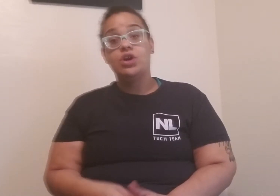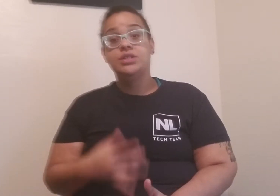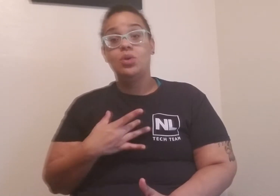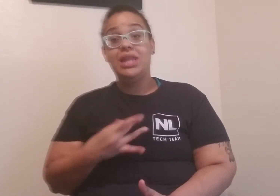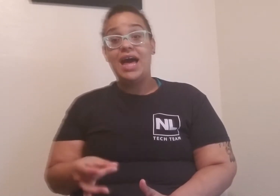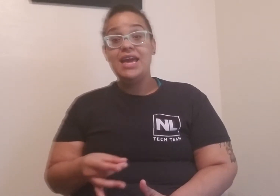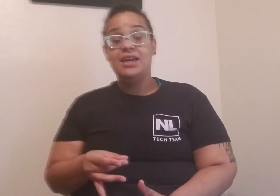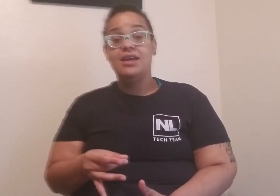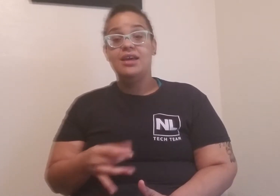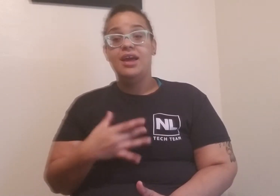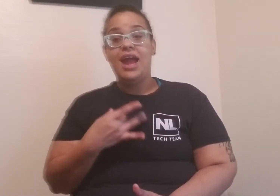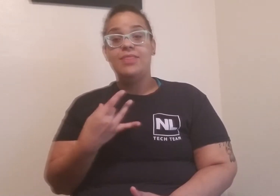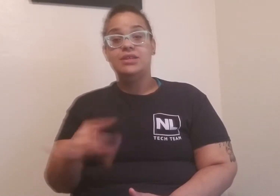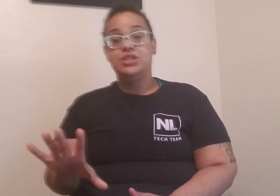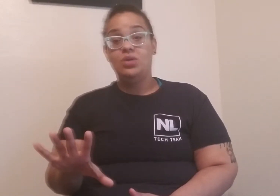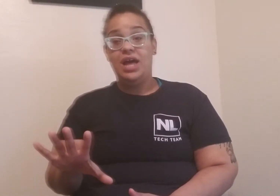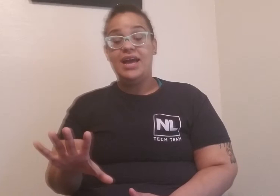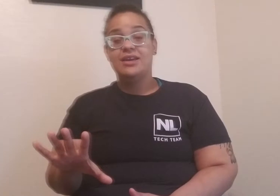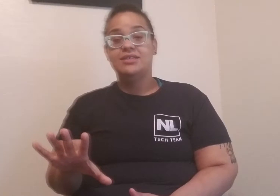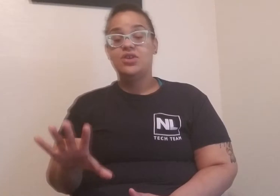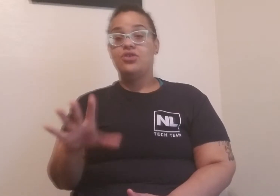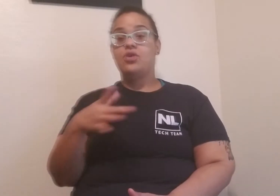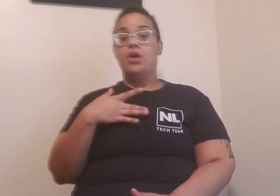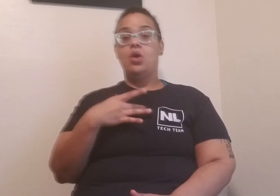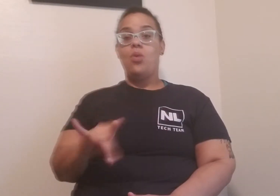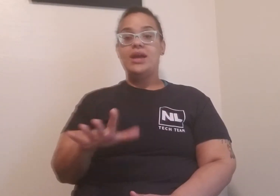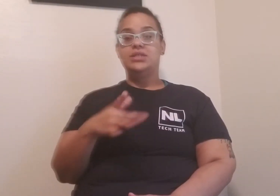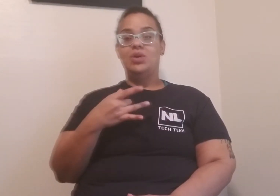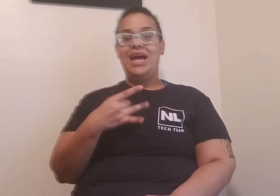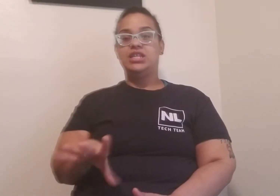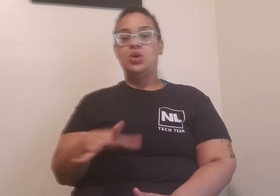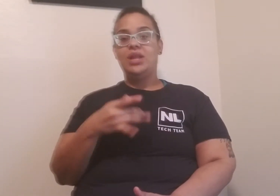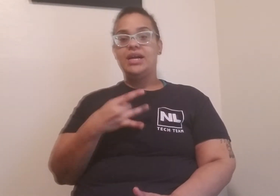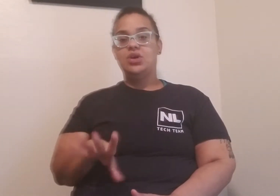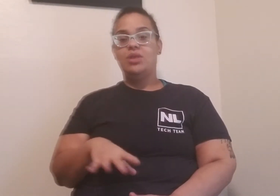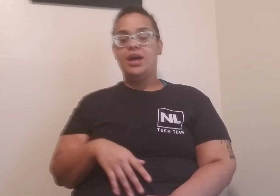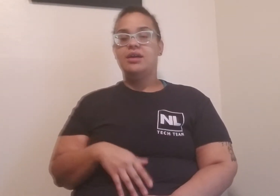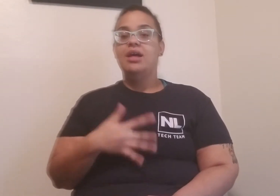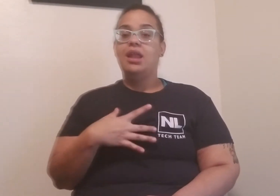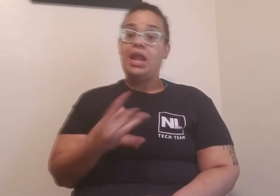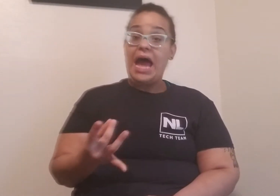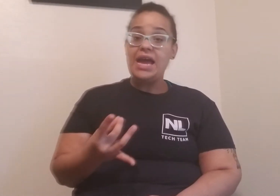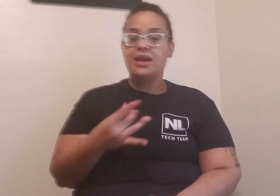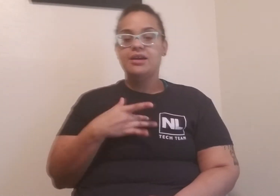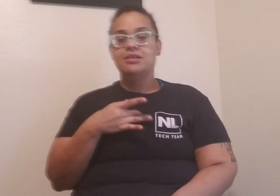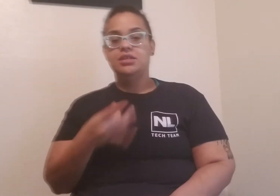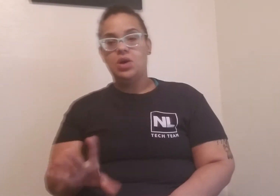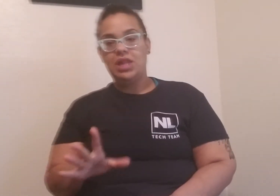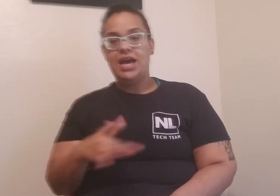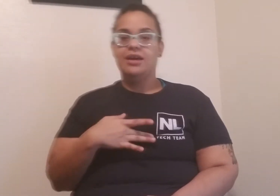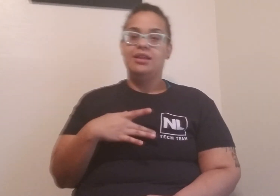So like, and then don't like. So you're throwing it away. Don't like, don't like, don't like. Like, don't like.